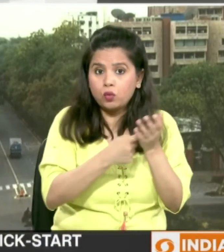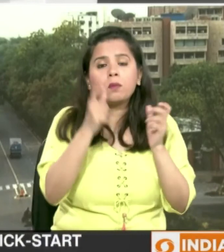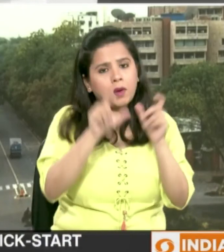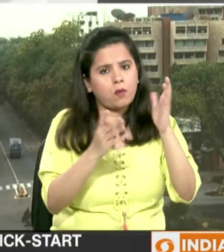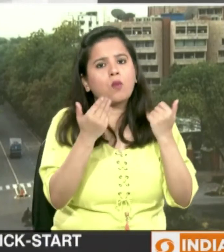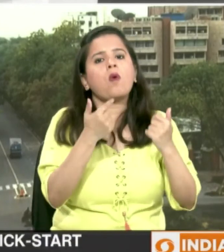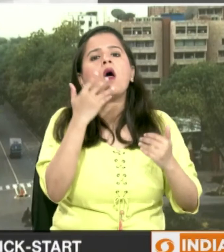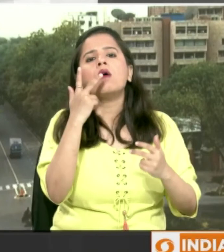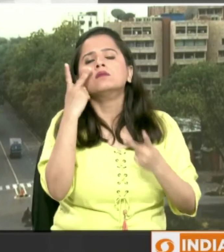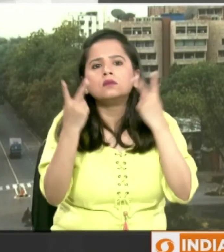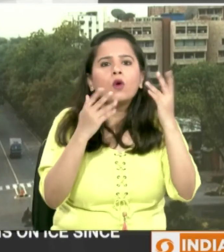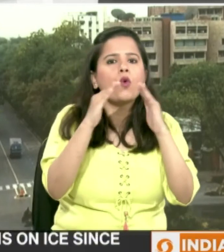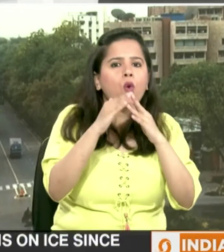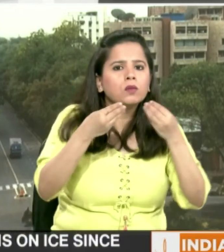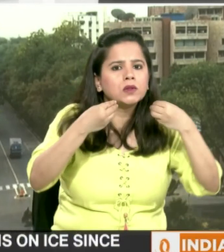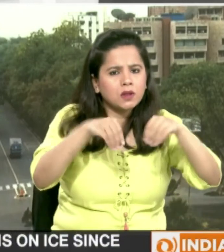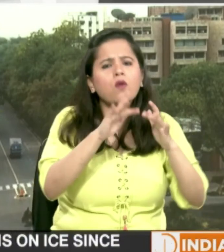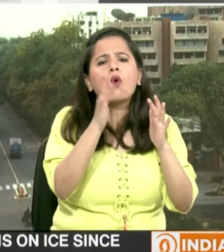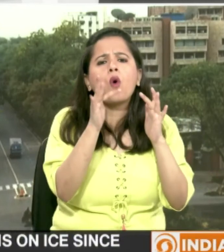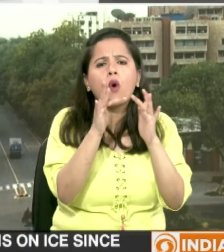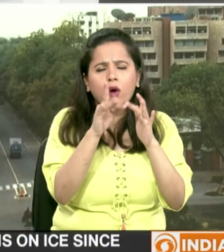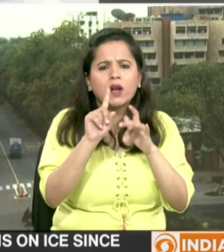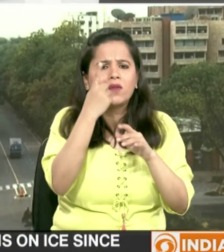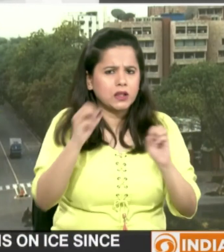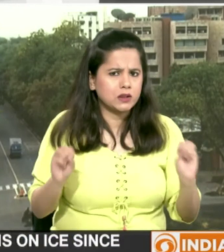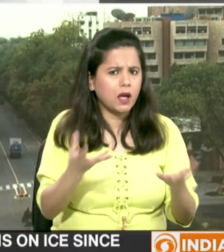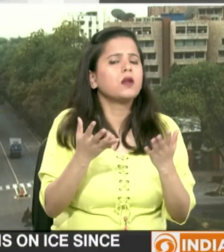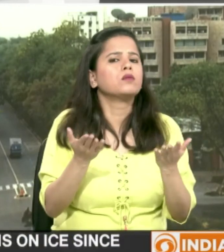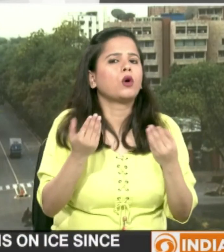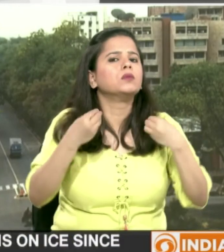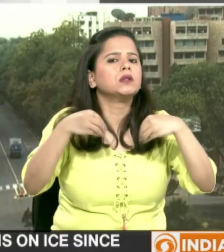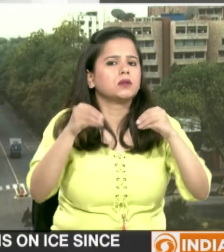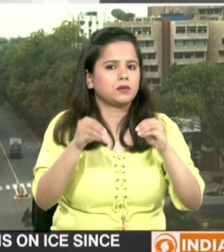these should be carried out online in the first instance.